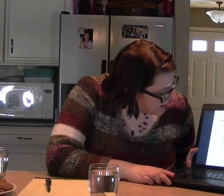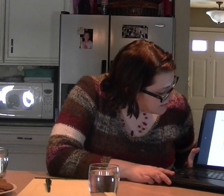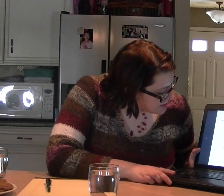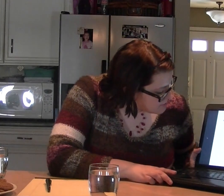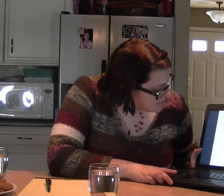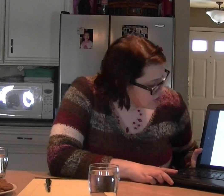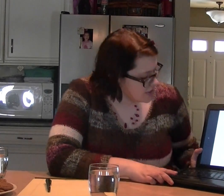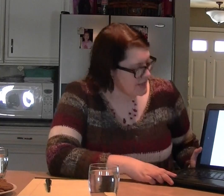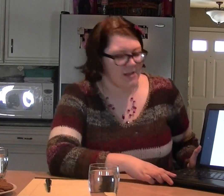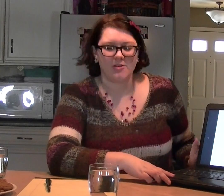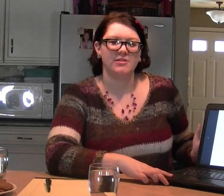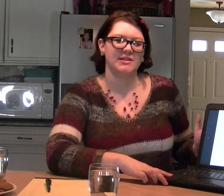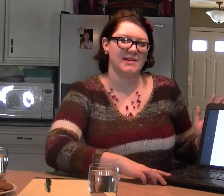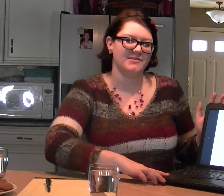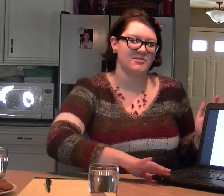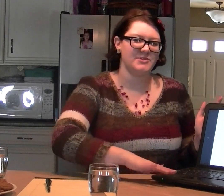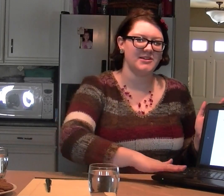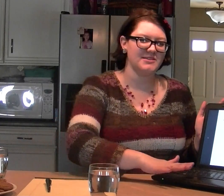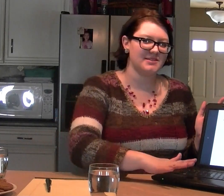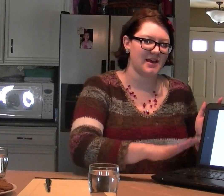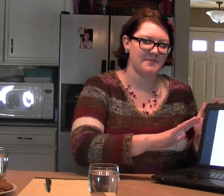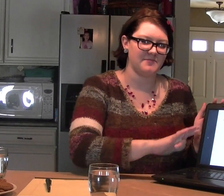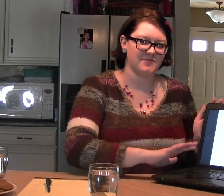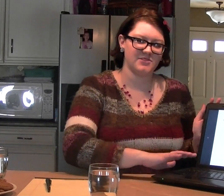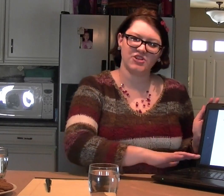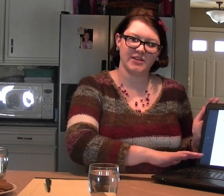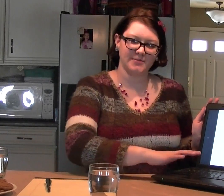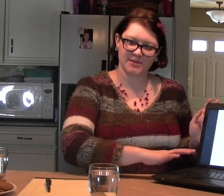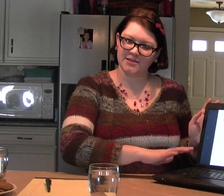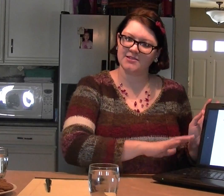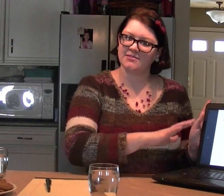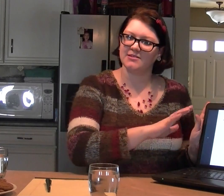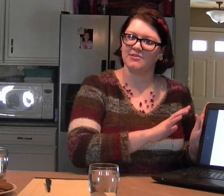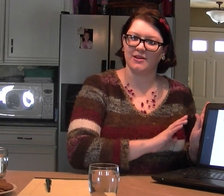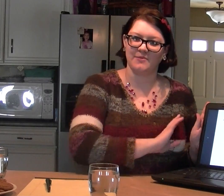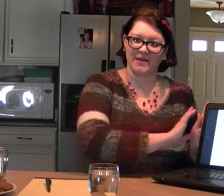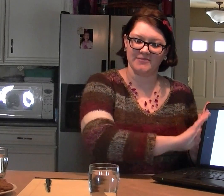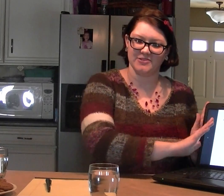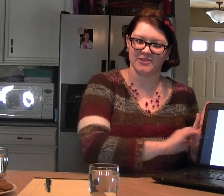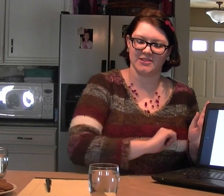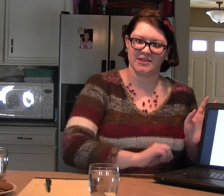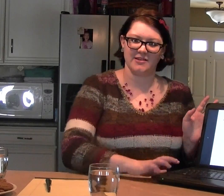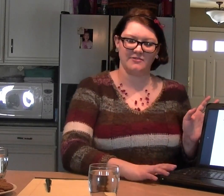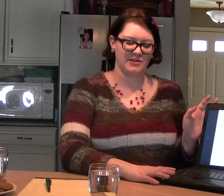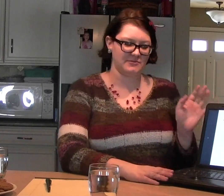Next we're moving on to the colors, and I'll be honest, I'm shaky with these, so I may have to look at the slide every now and then.